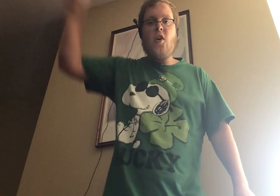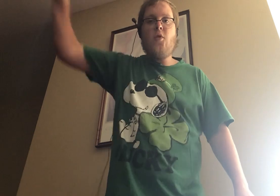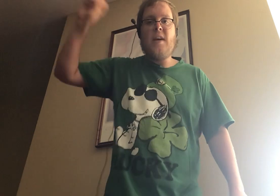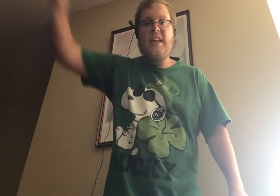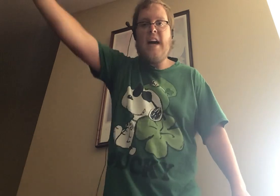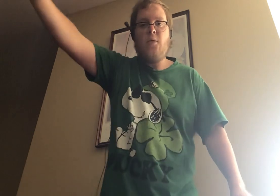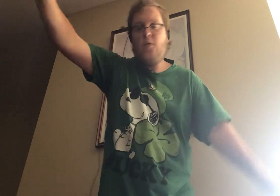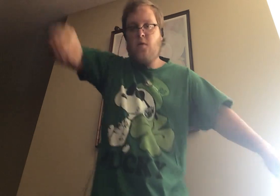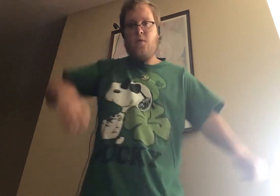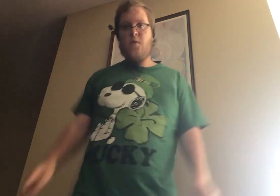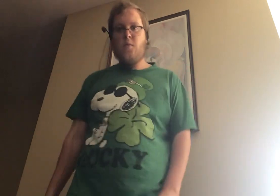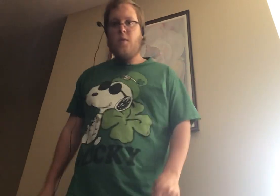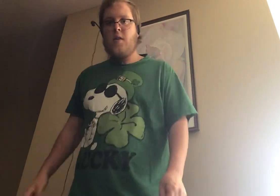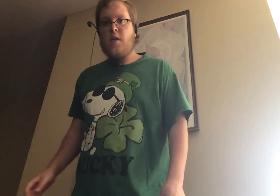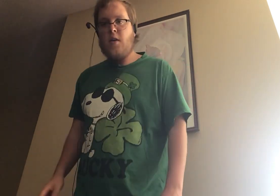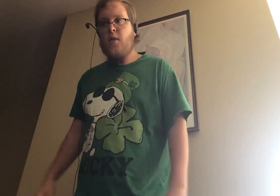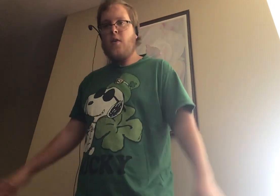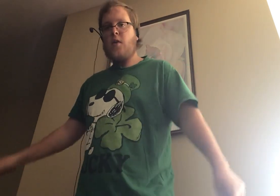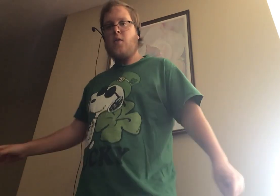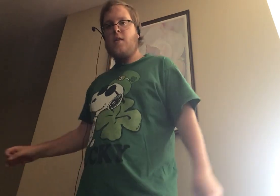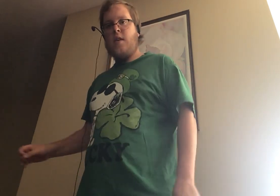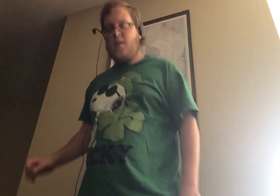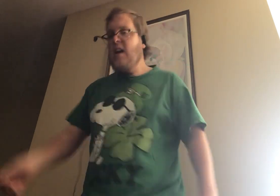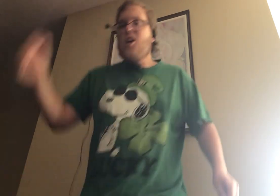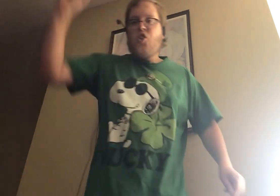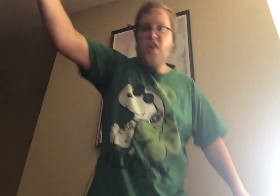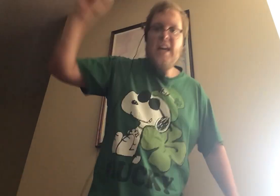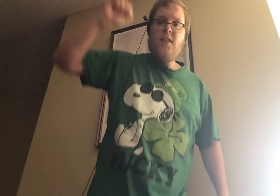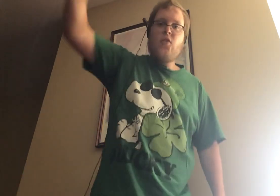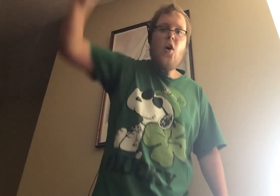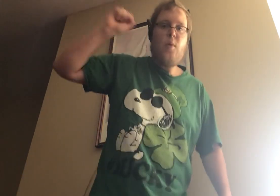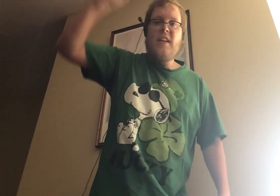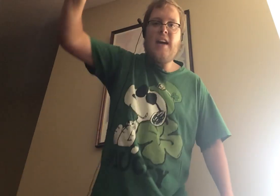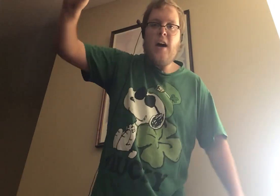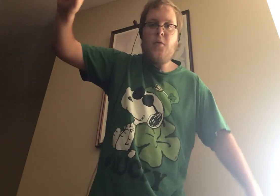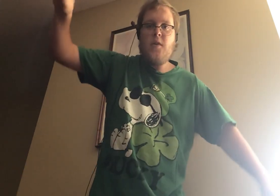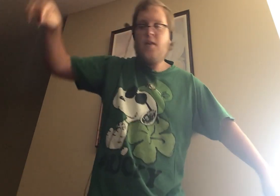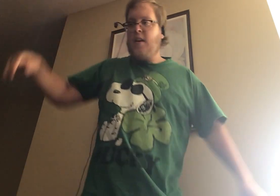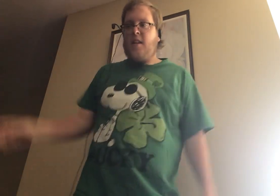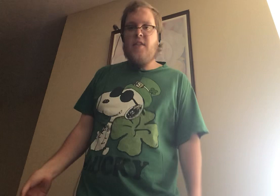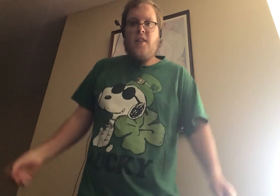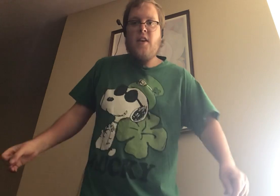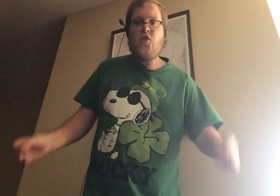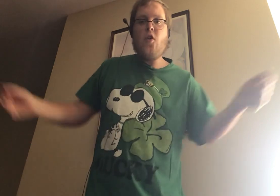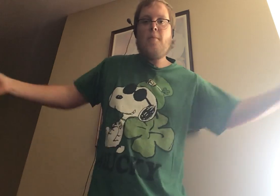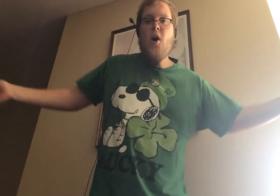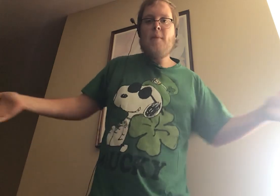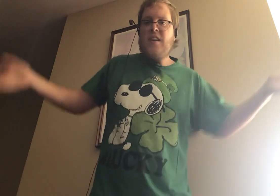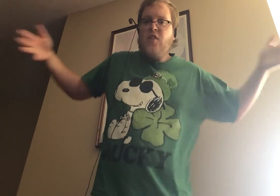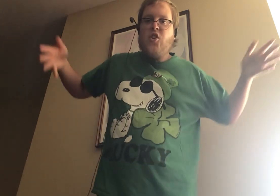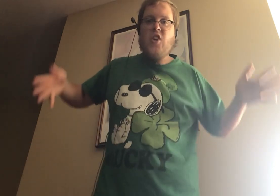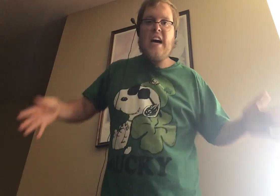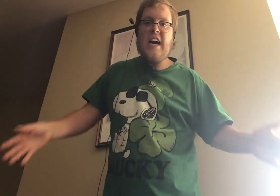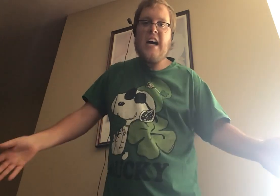going down When it all goes down Shit is going down This is your moment to shine